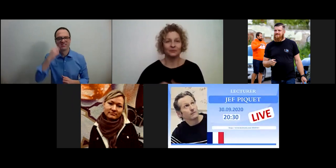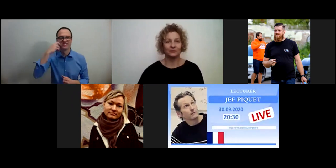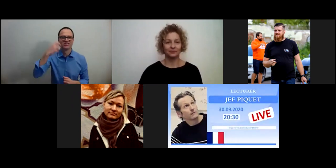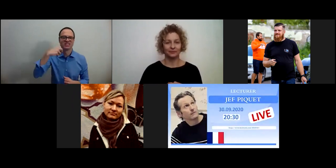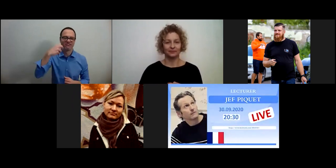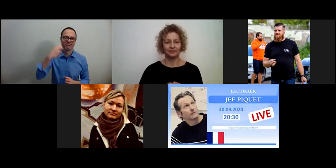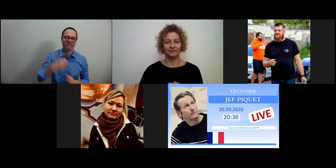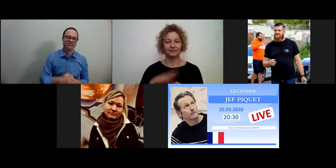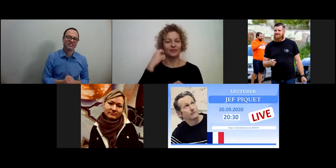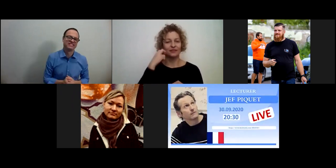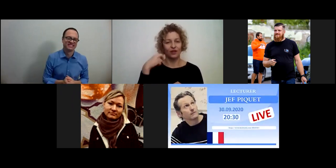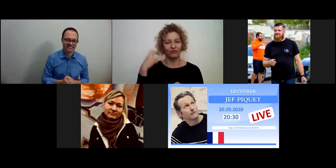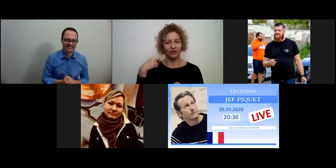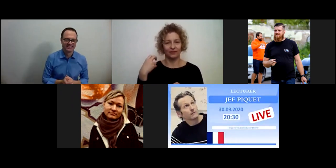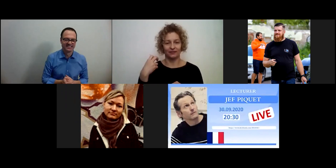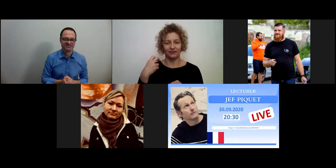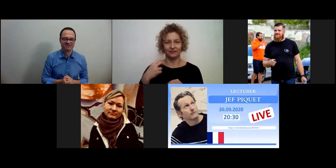Next.